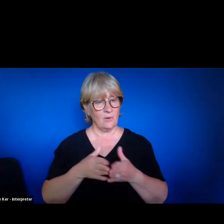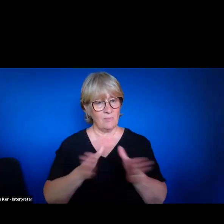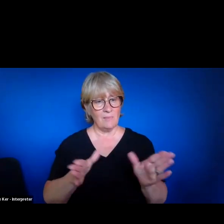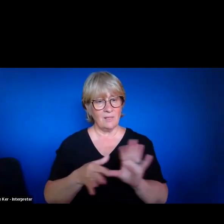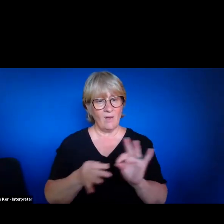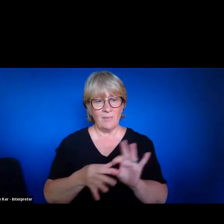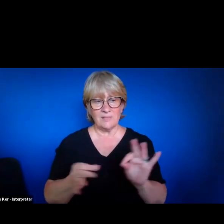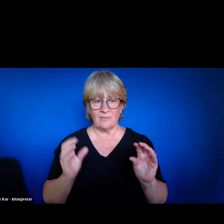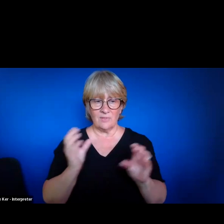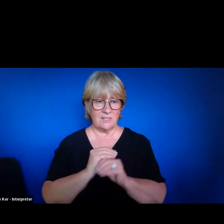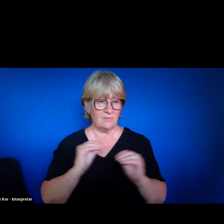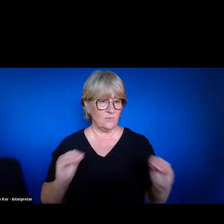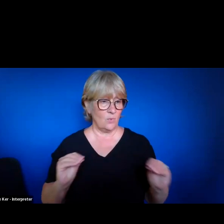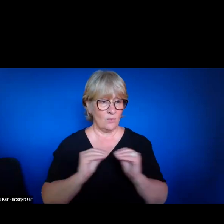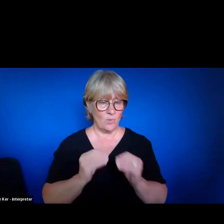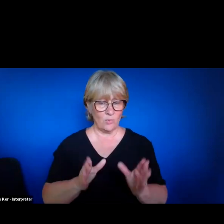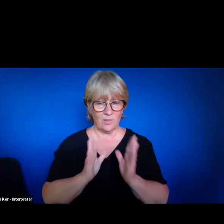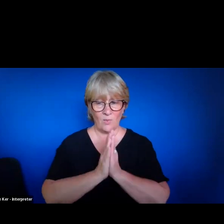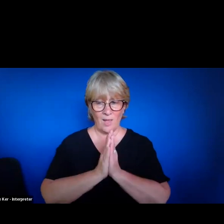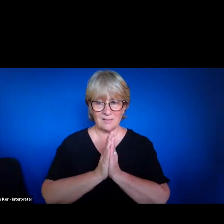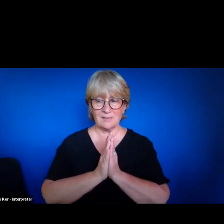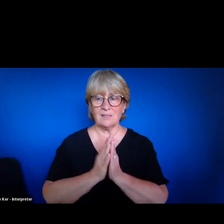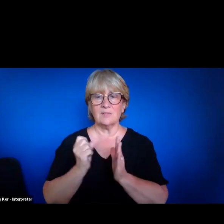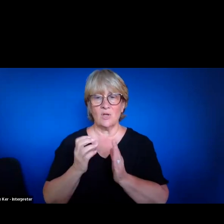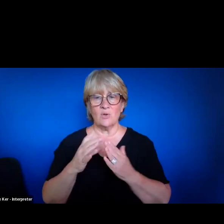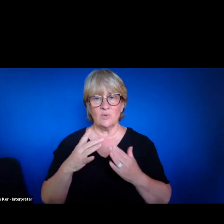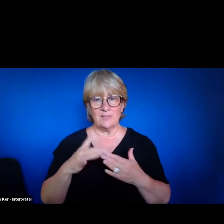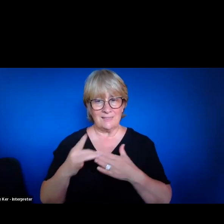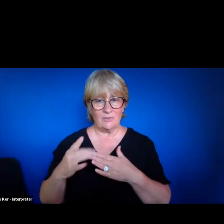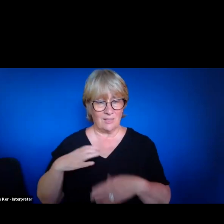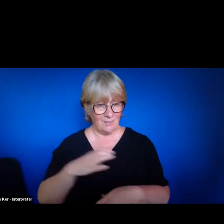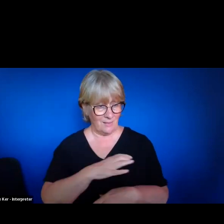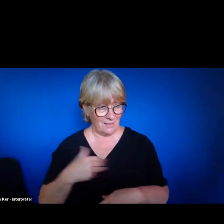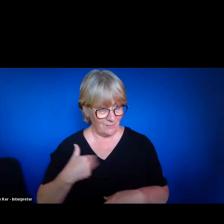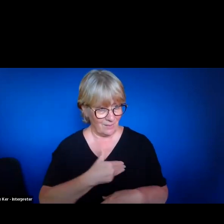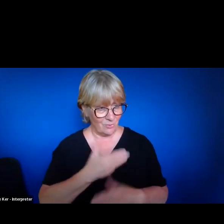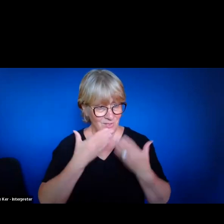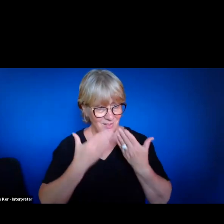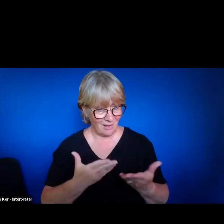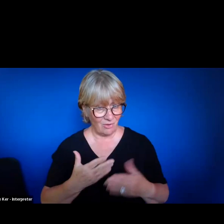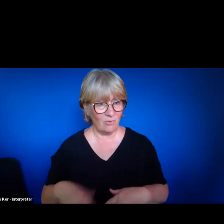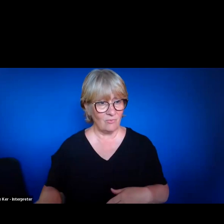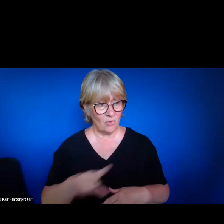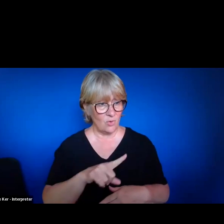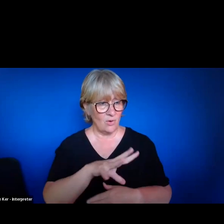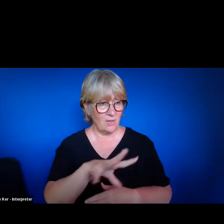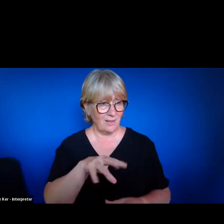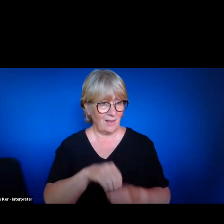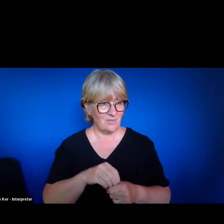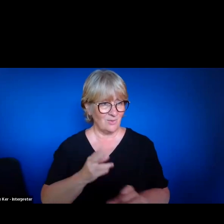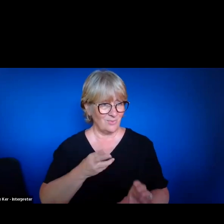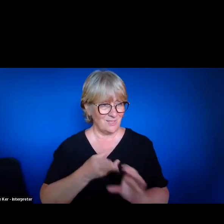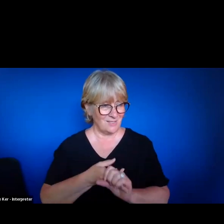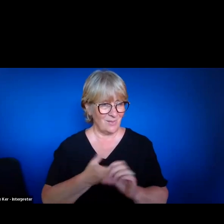any other comment requests. So steering committee members, thank you so much for your engagement and